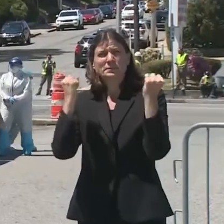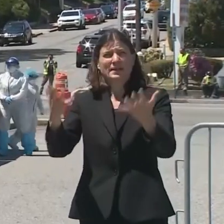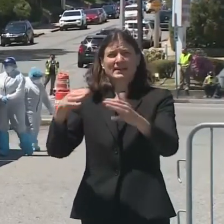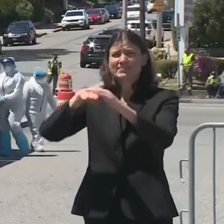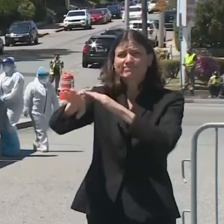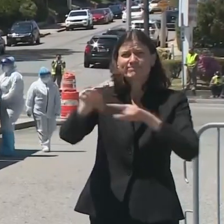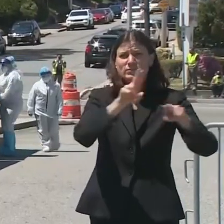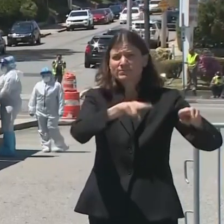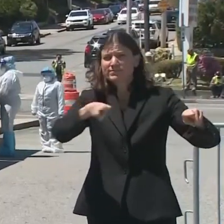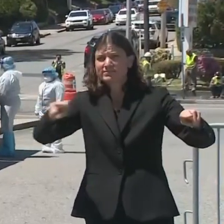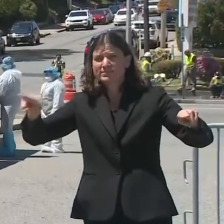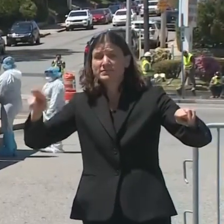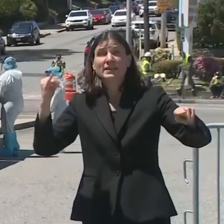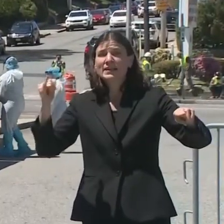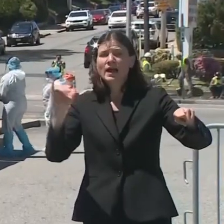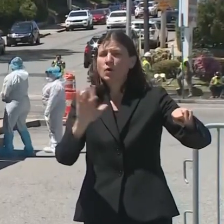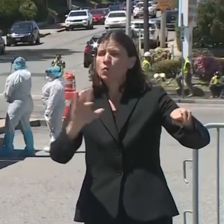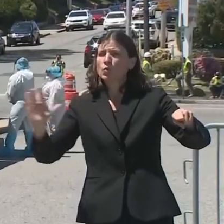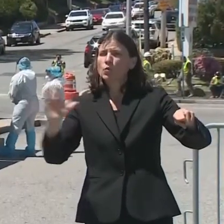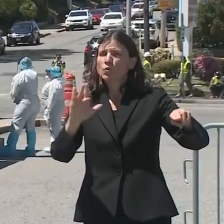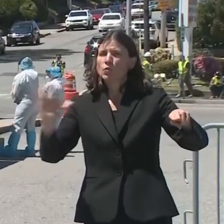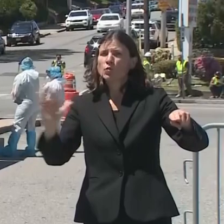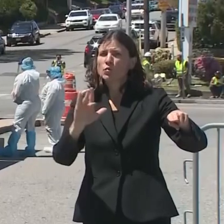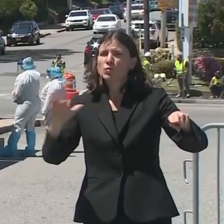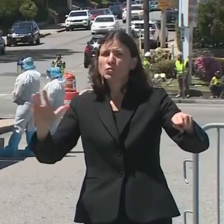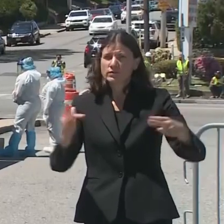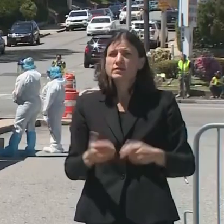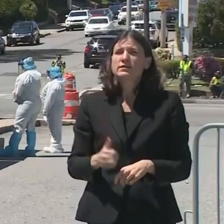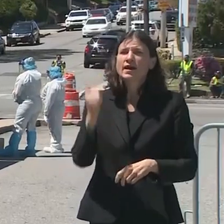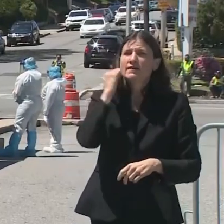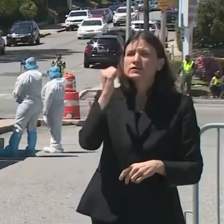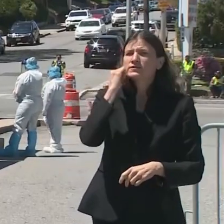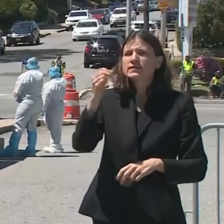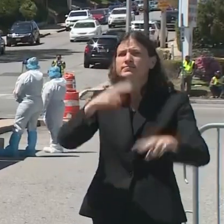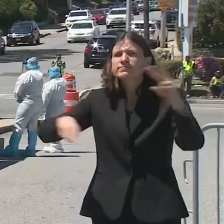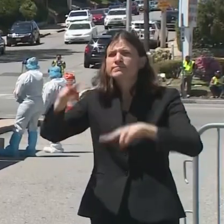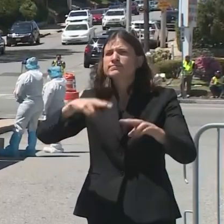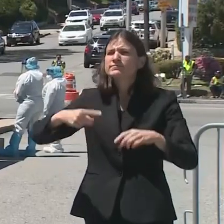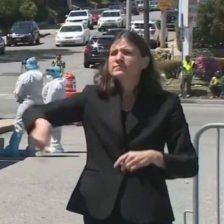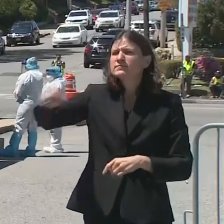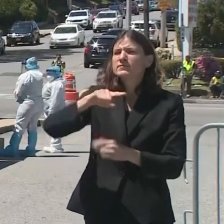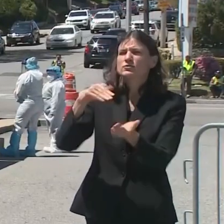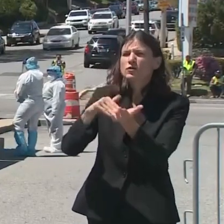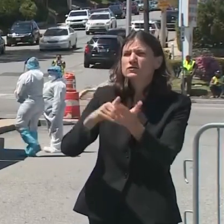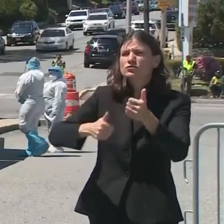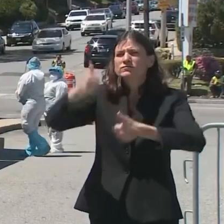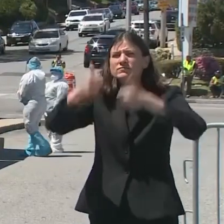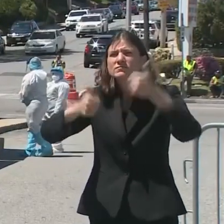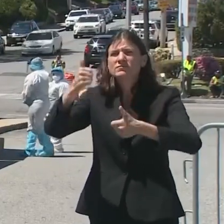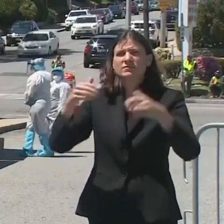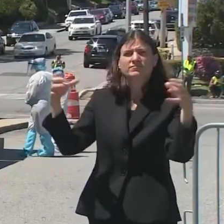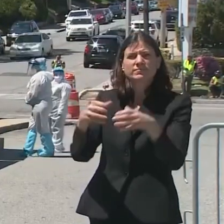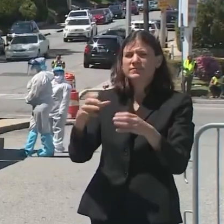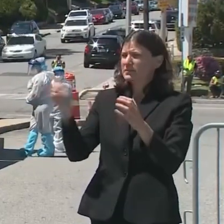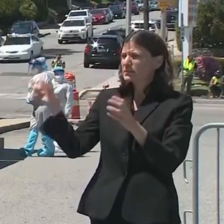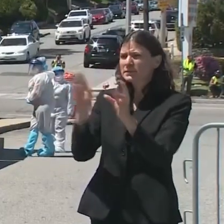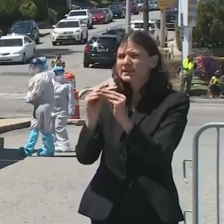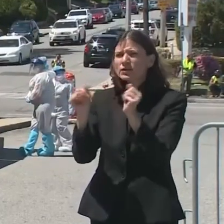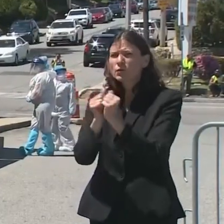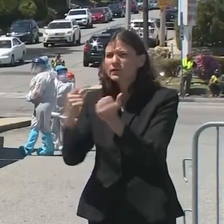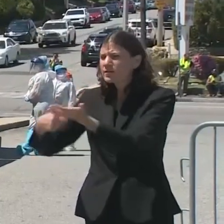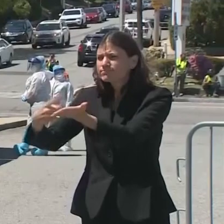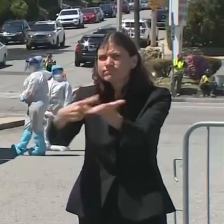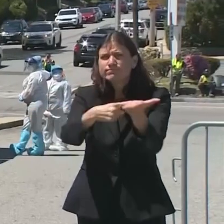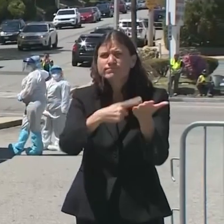daily conversations with colleagues in healthcare and with the hospitals across the Commonwealth to monitor their capacity levels. And we've